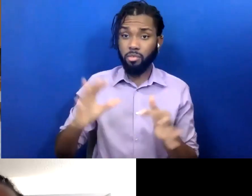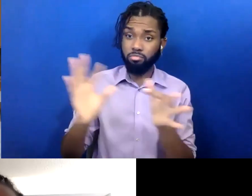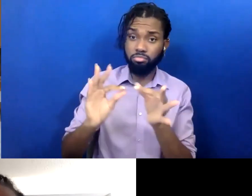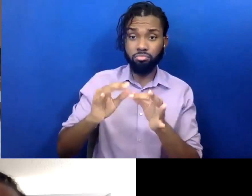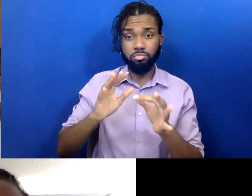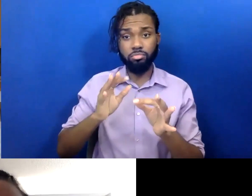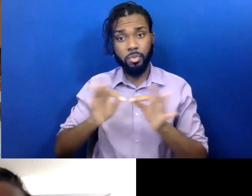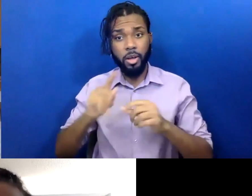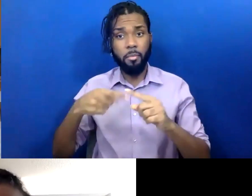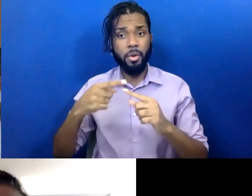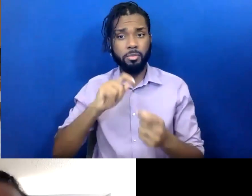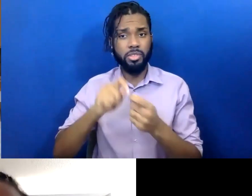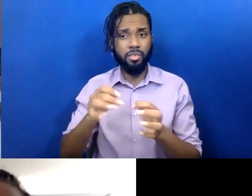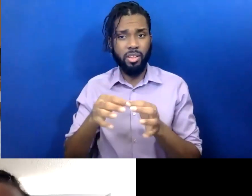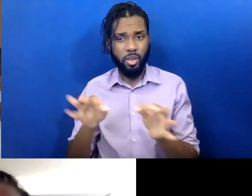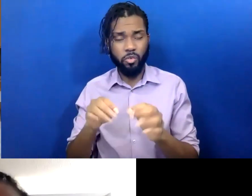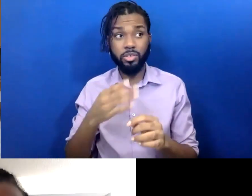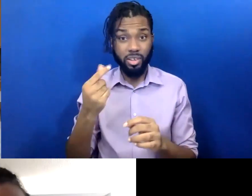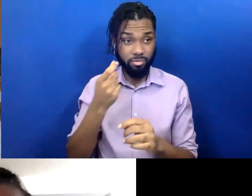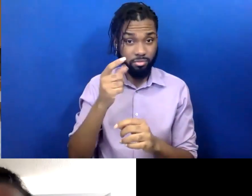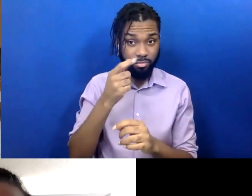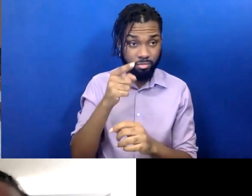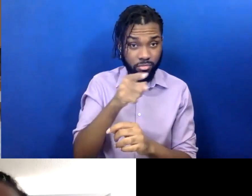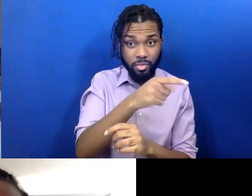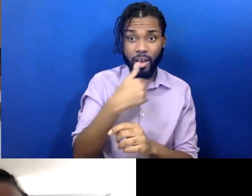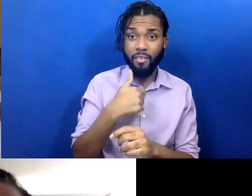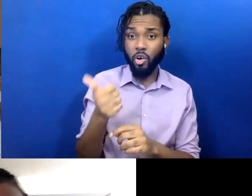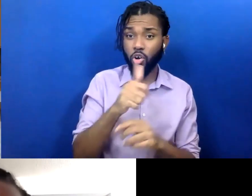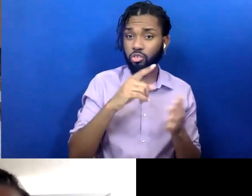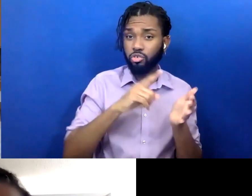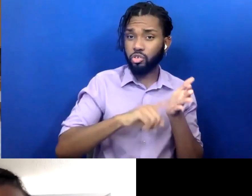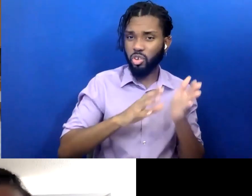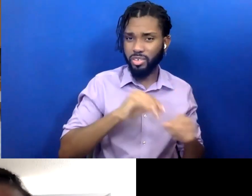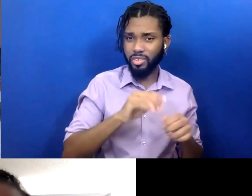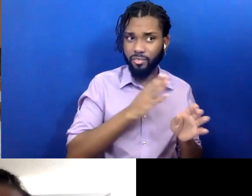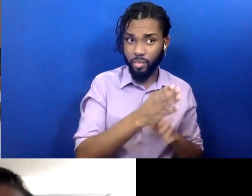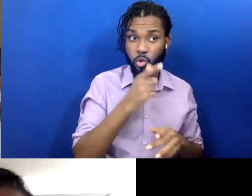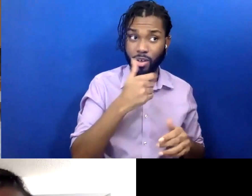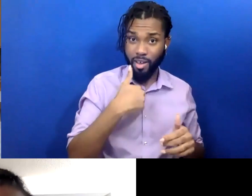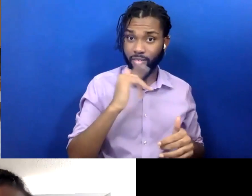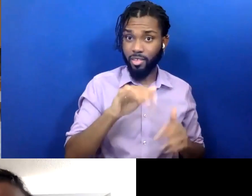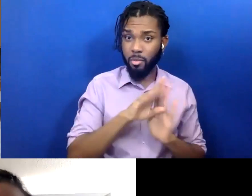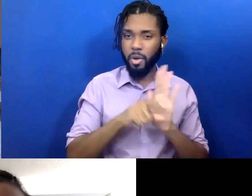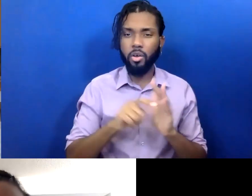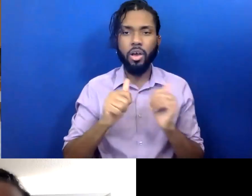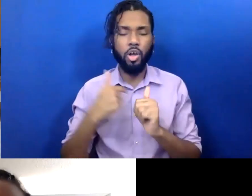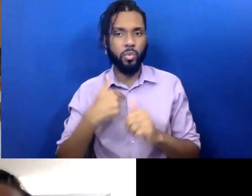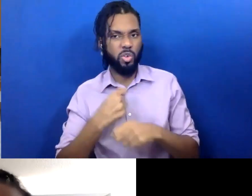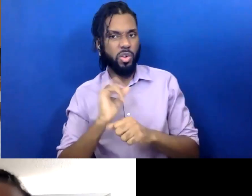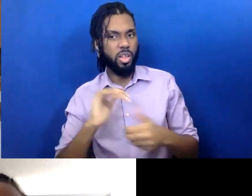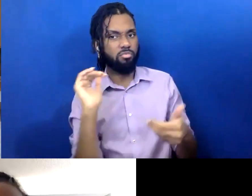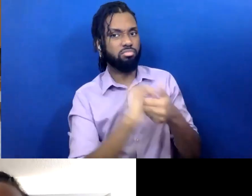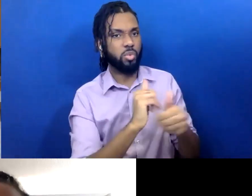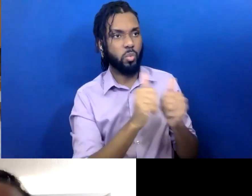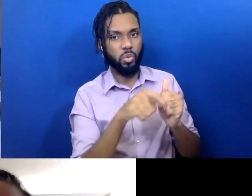and there are other scholars in the field that come from that background, how can we create collaborative relationships with those scholars so that we know